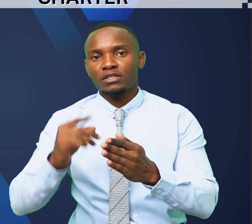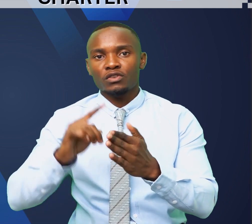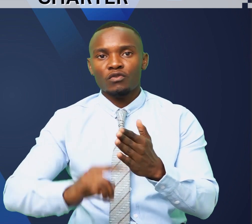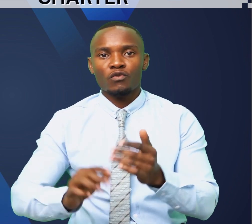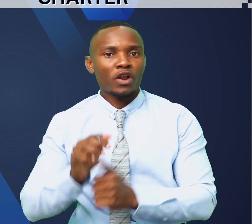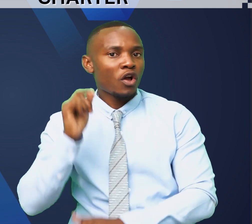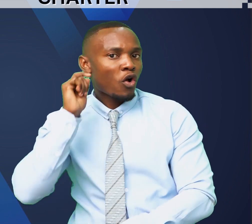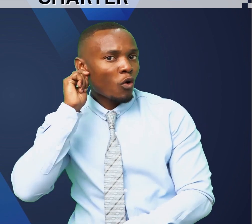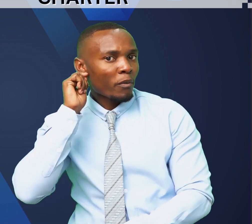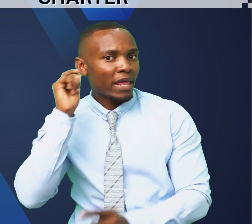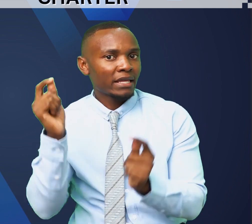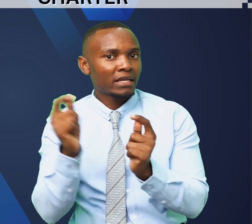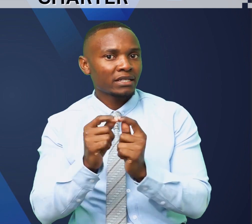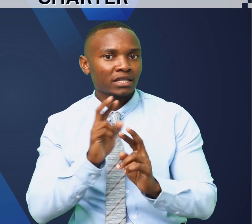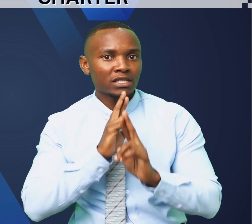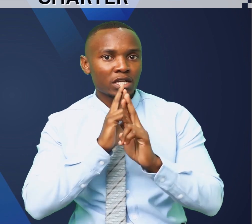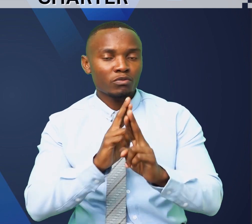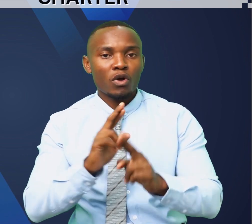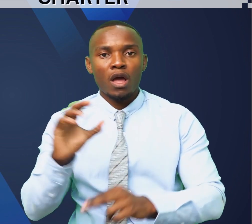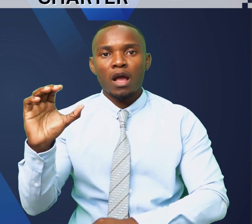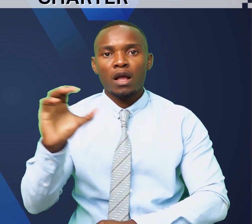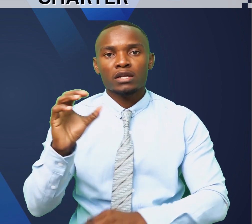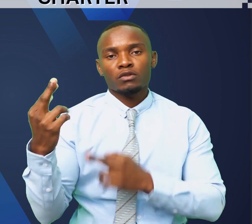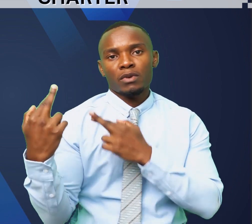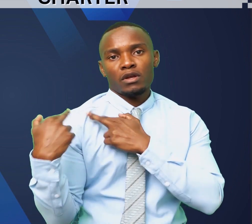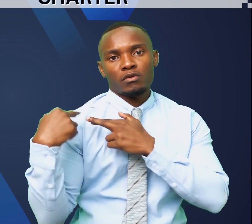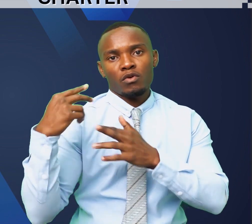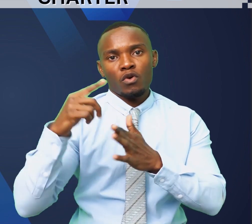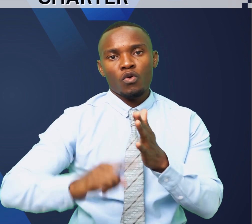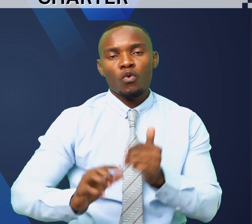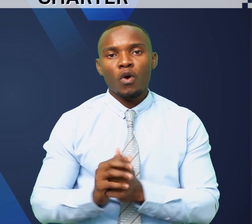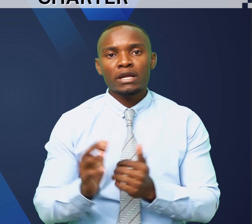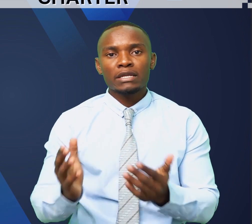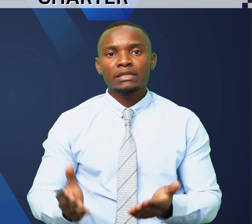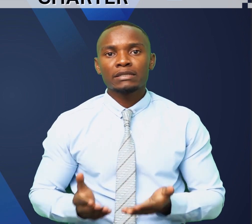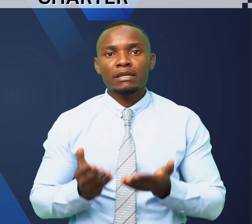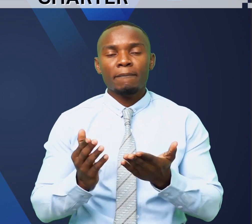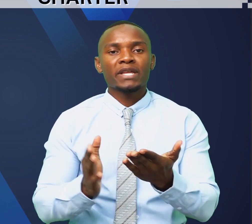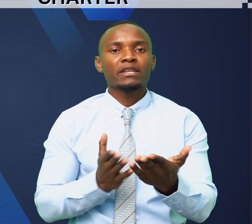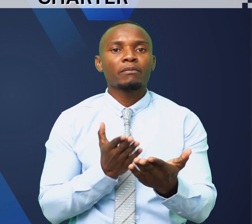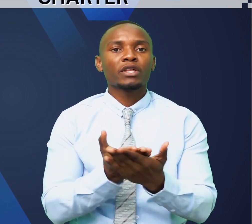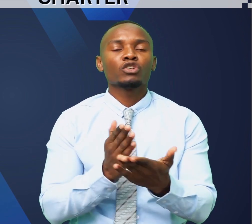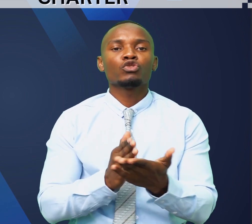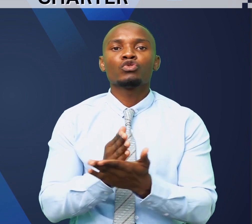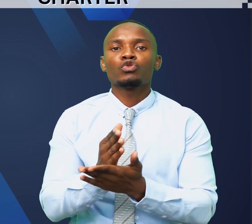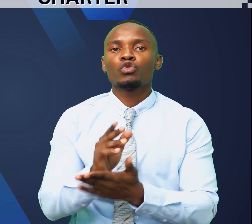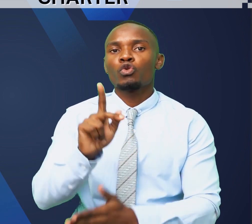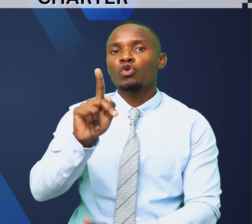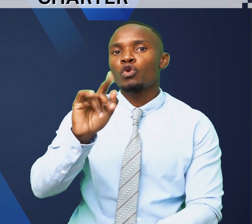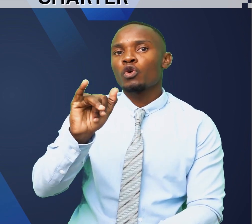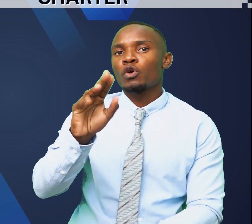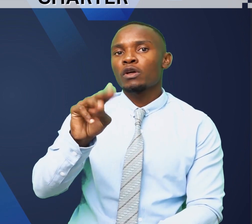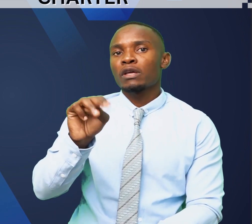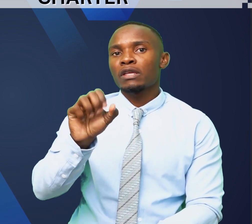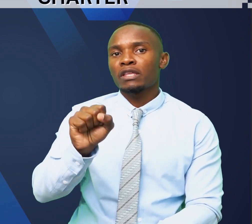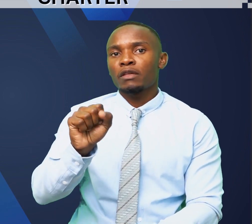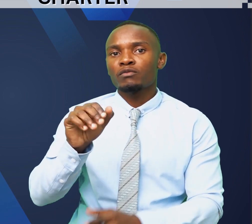reports. Customer obligation 1. Submit the application through the KEBS online portal, that